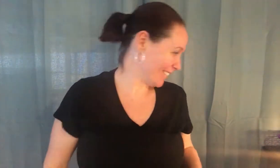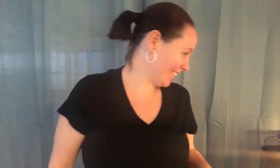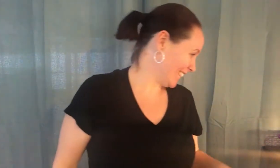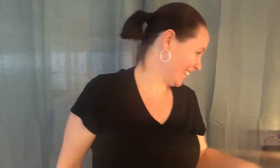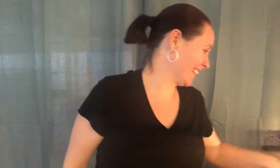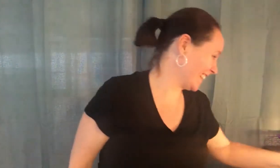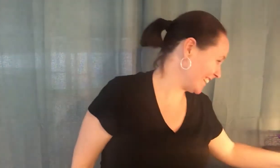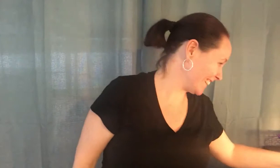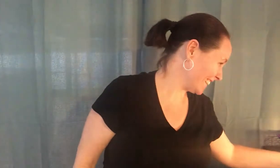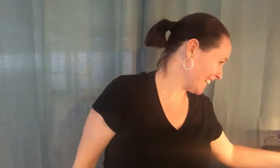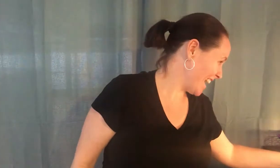know it.